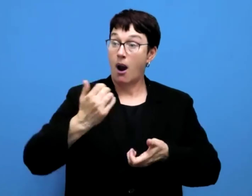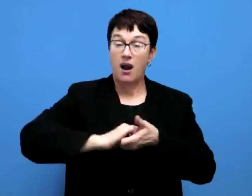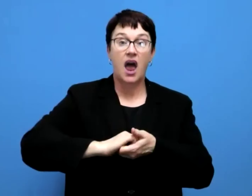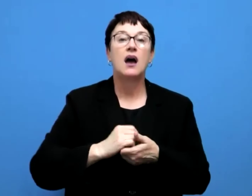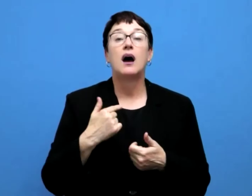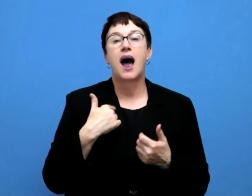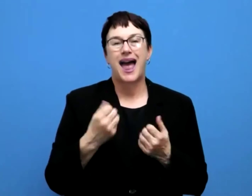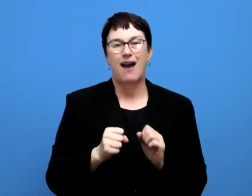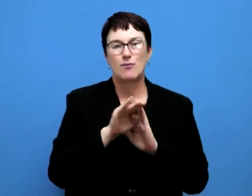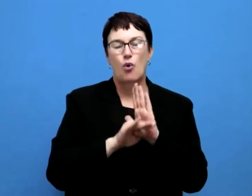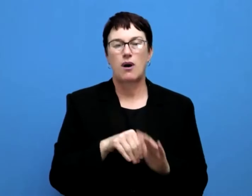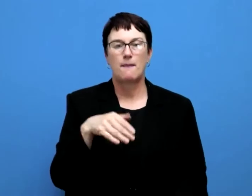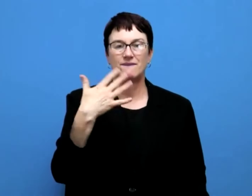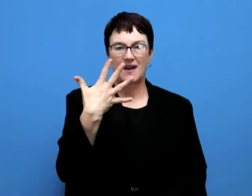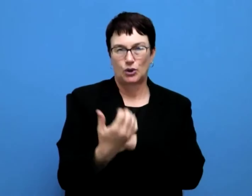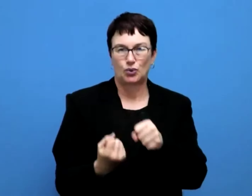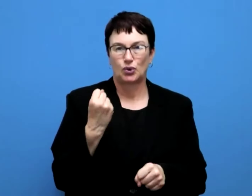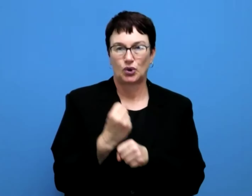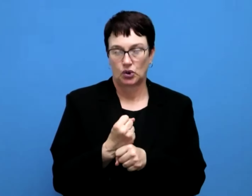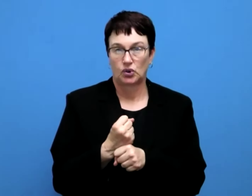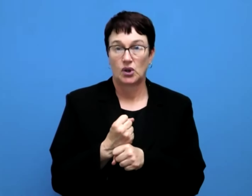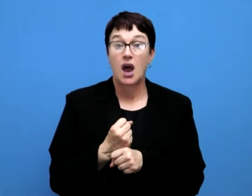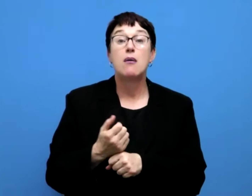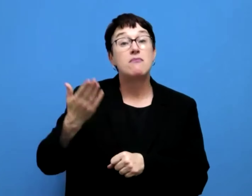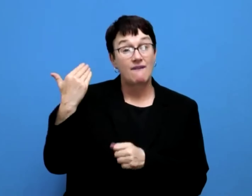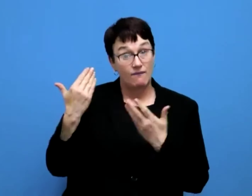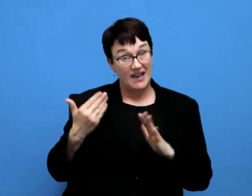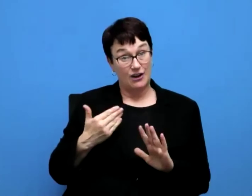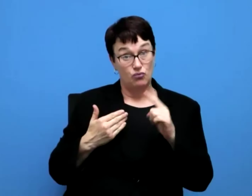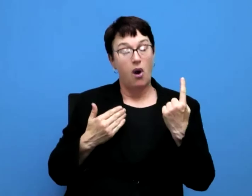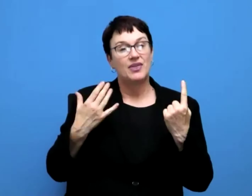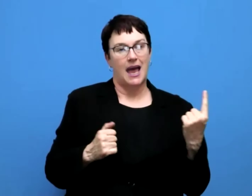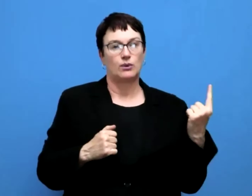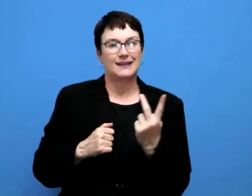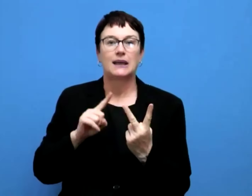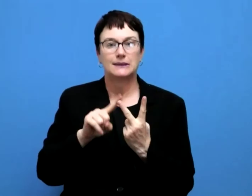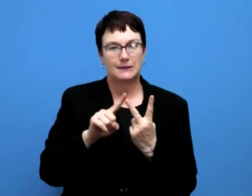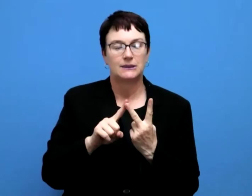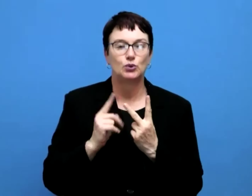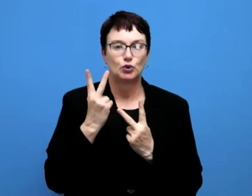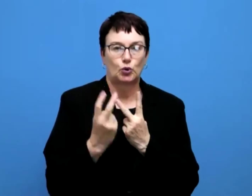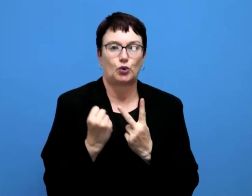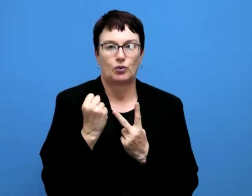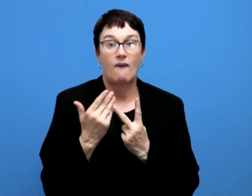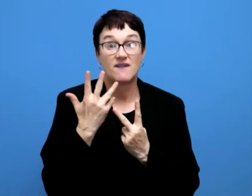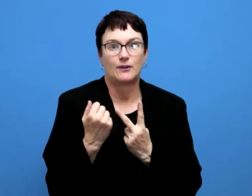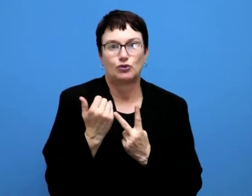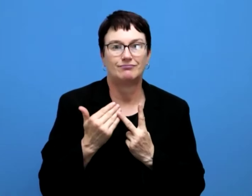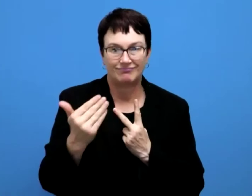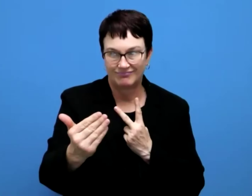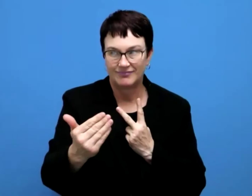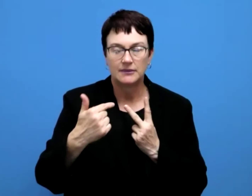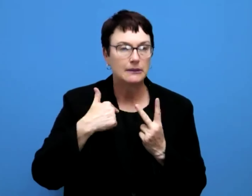second of 2 5-year programs, this technical expertise has the potential to transform how disability inclusion is